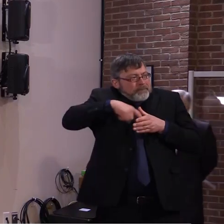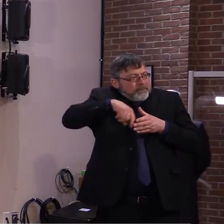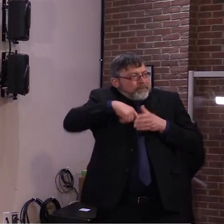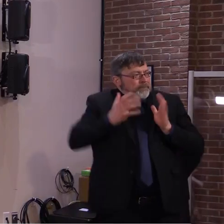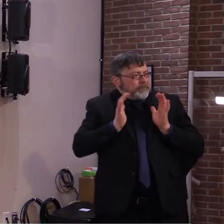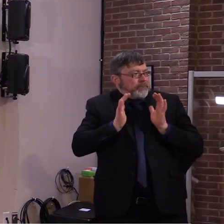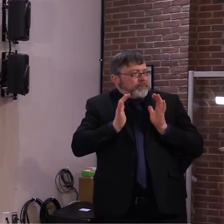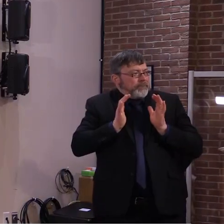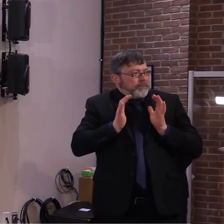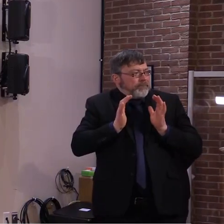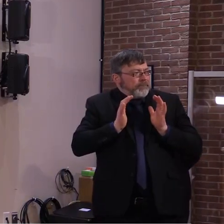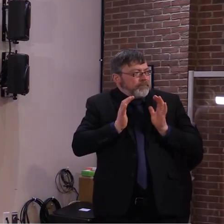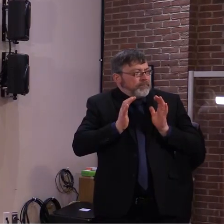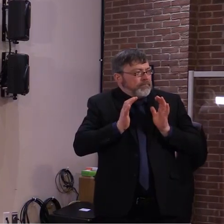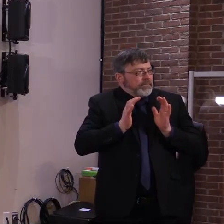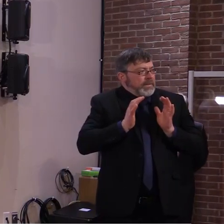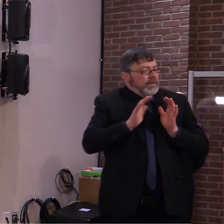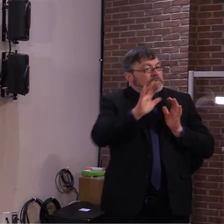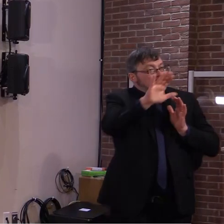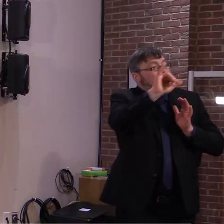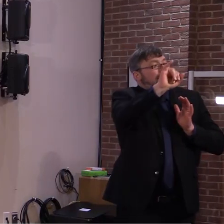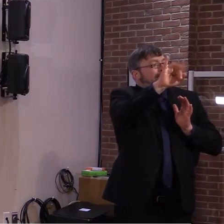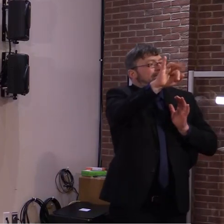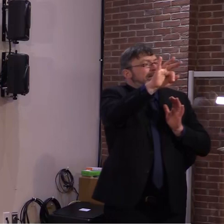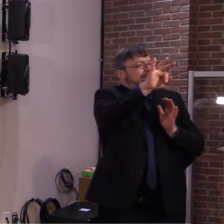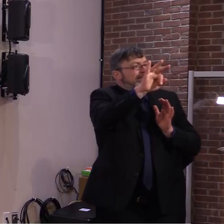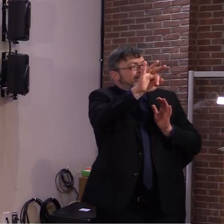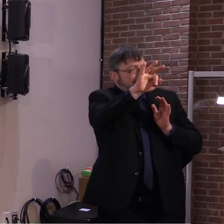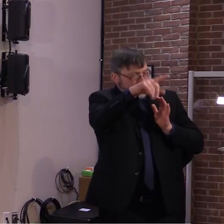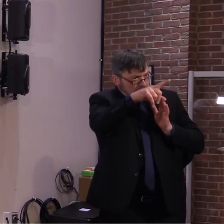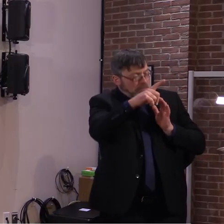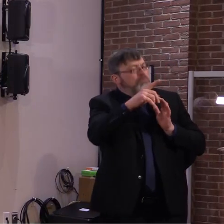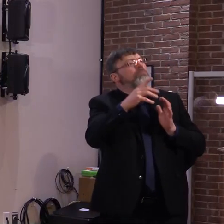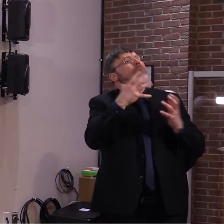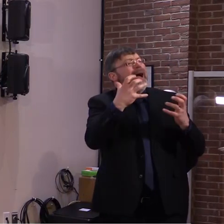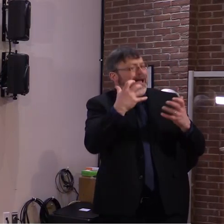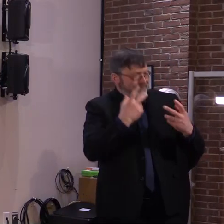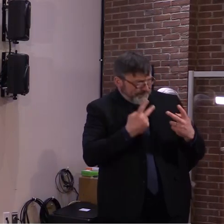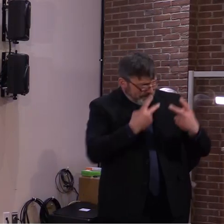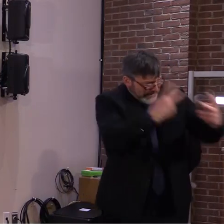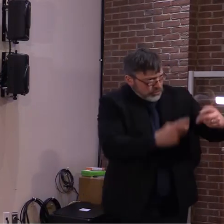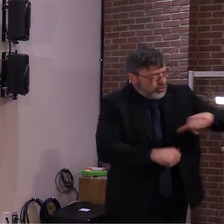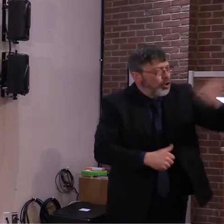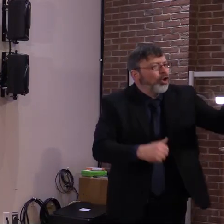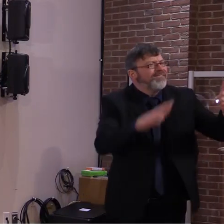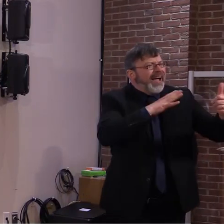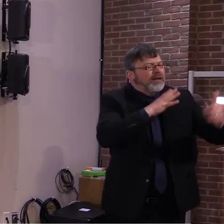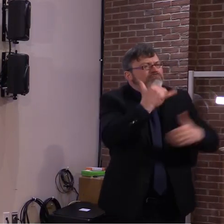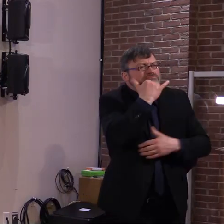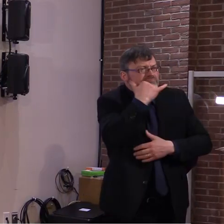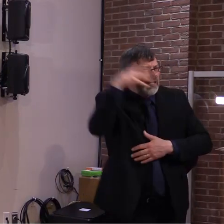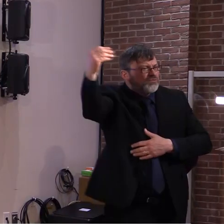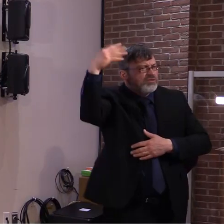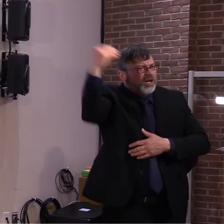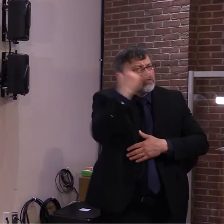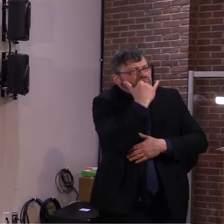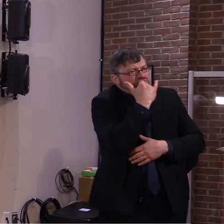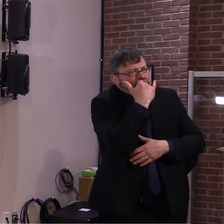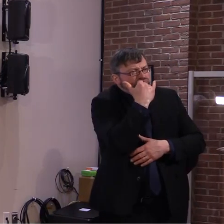possible. Wear masks, even double mask if you want to, and keep the 6-foot